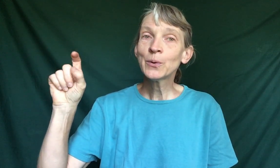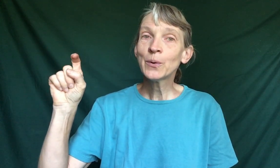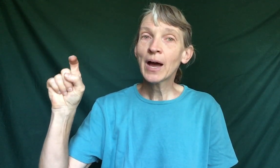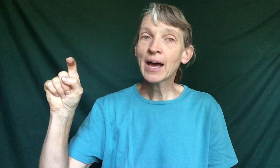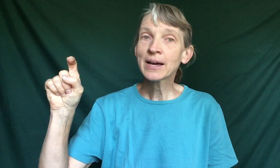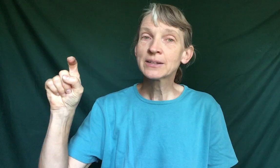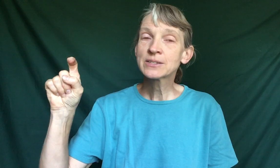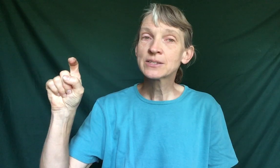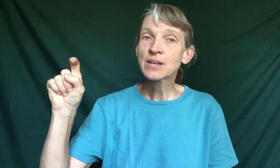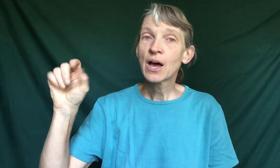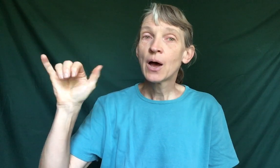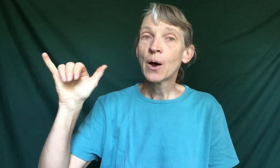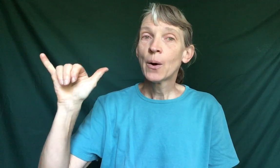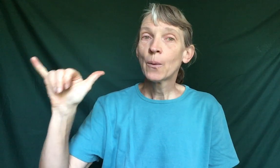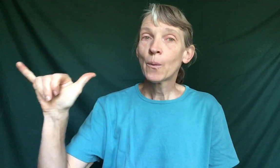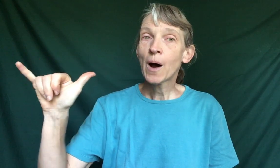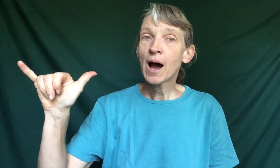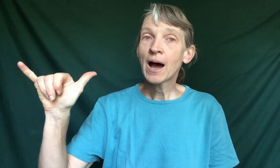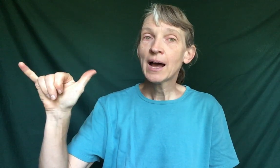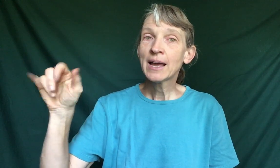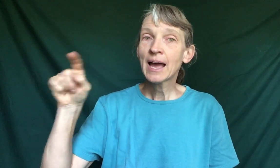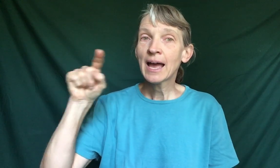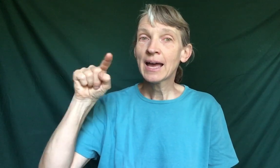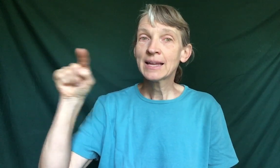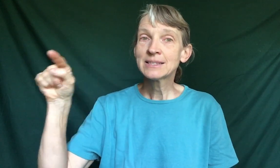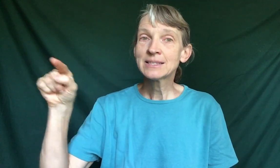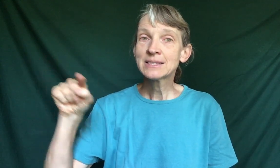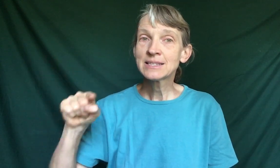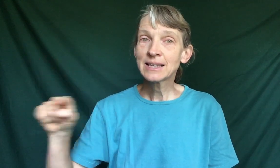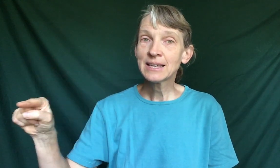W, X, Y, and Z.